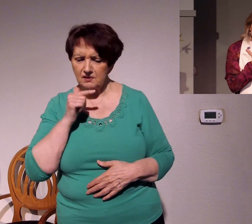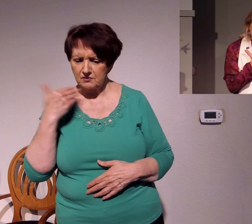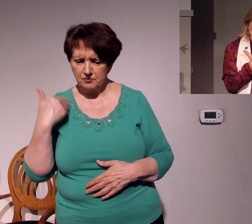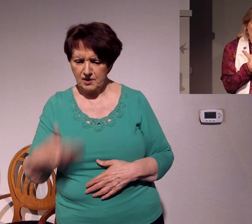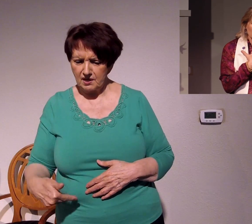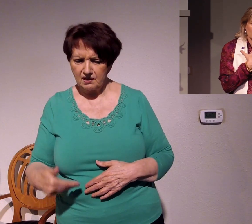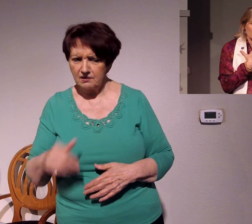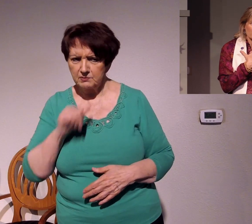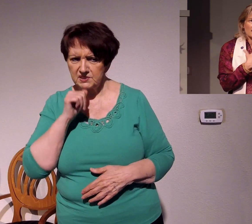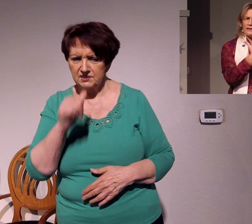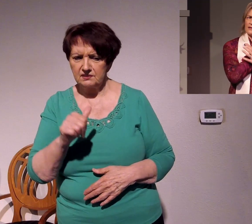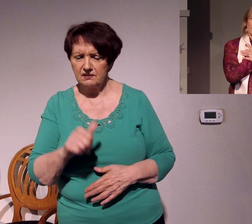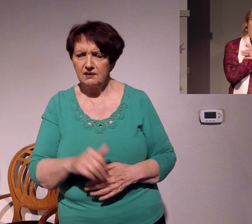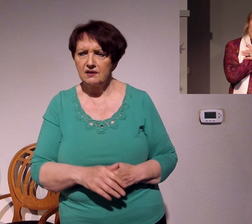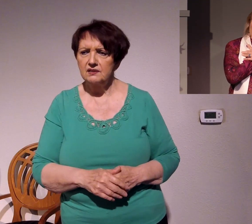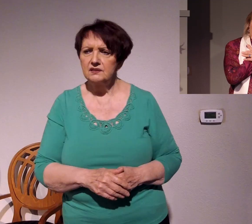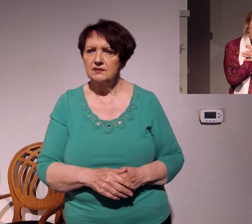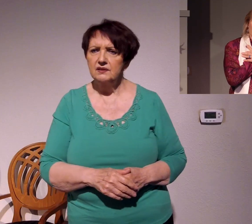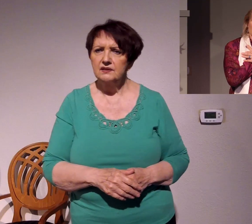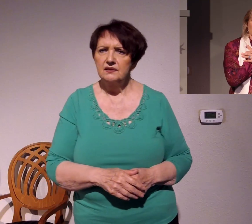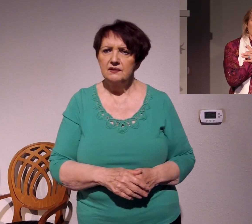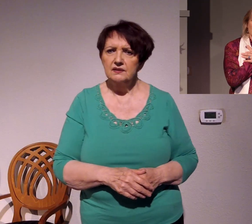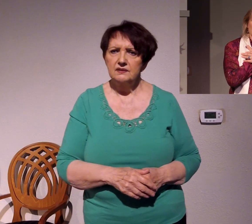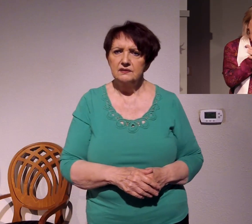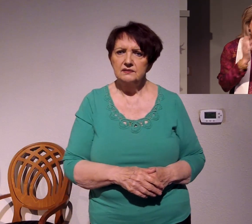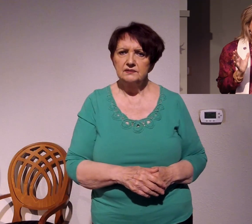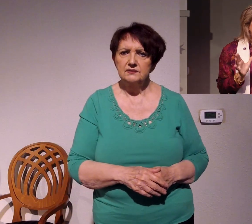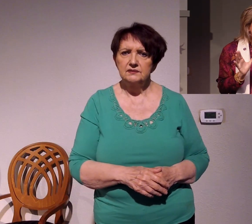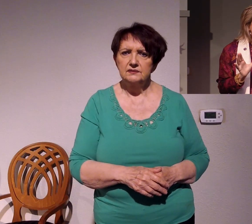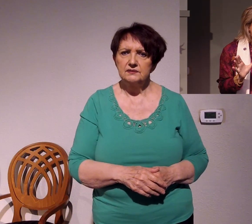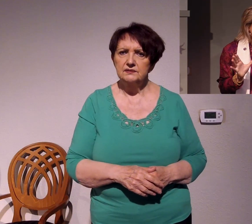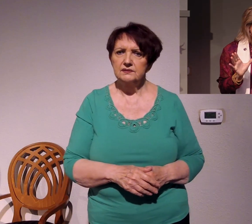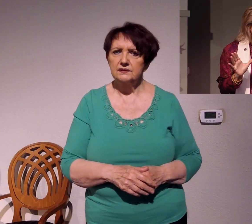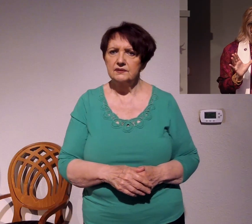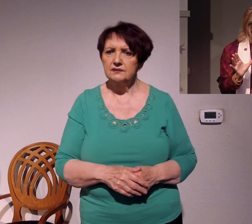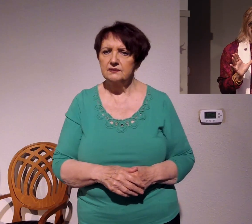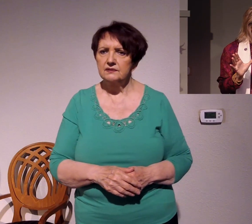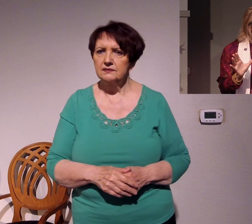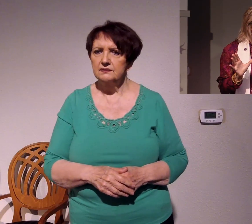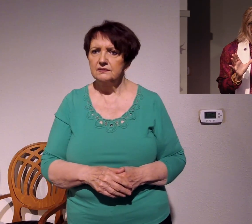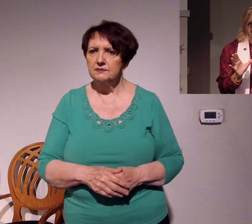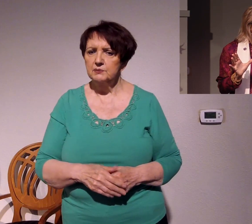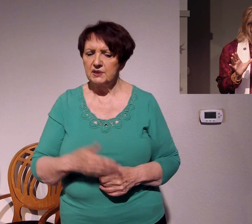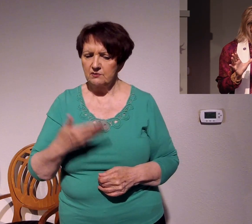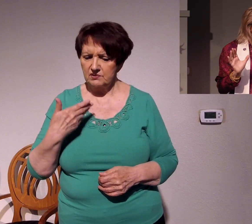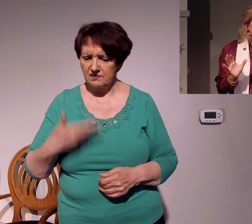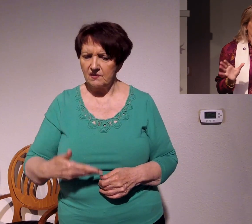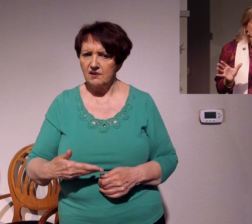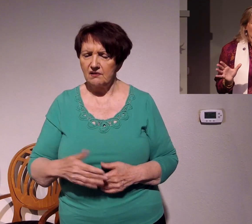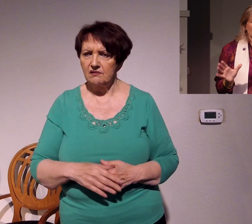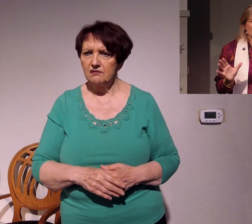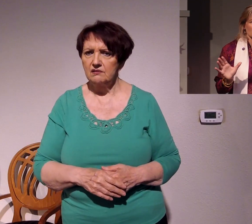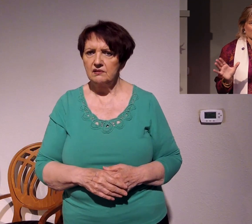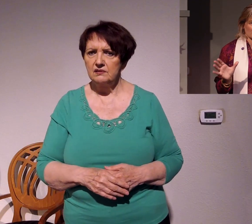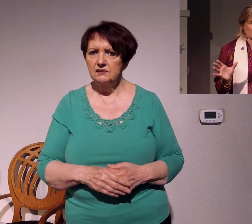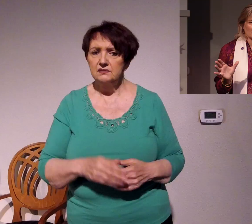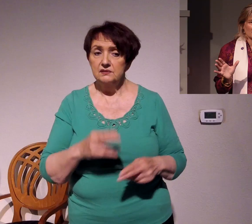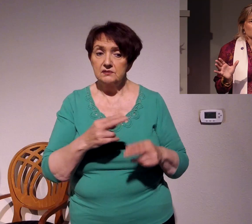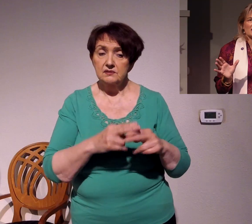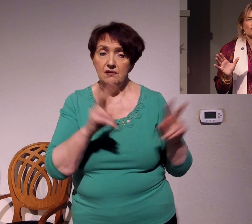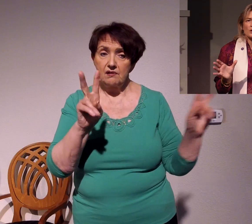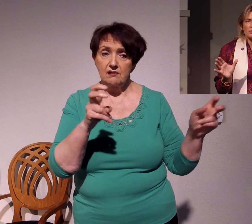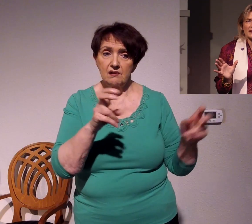This is not who I live. This is not who I claim to be. And it was there. It's called race